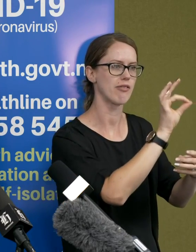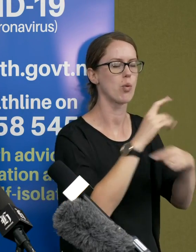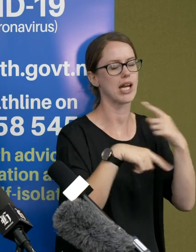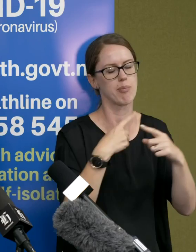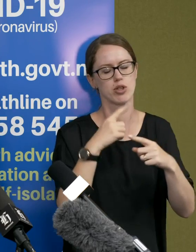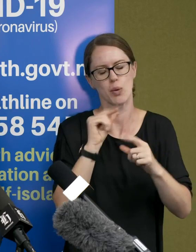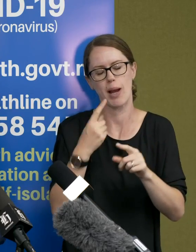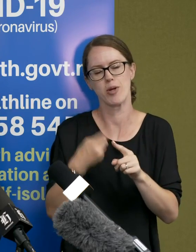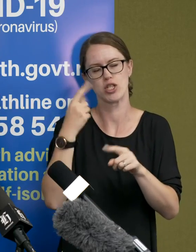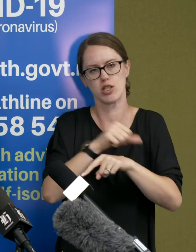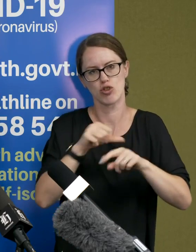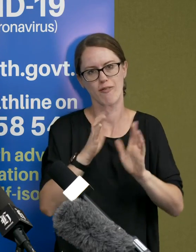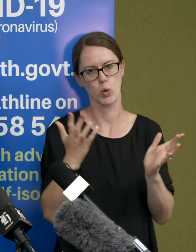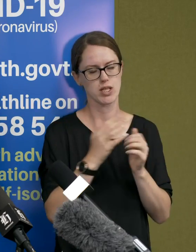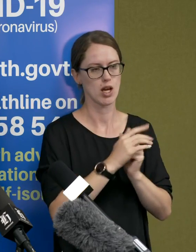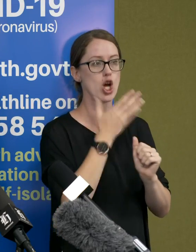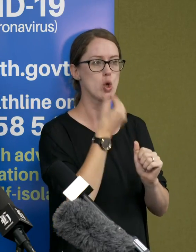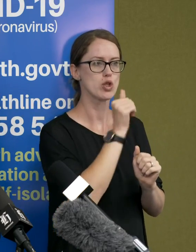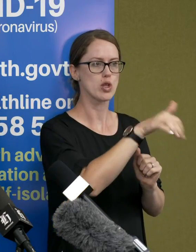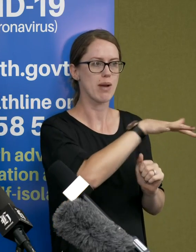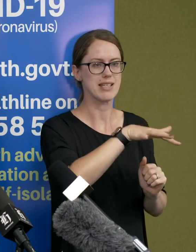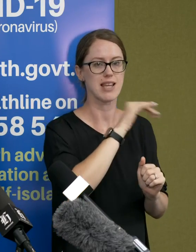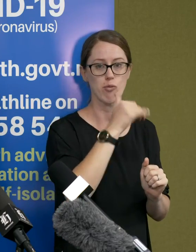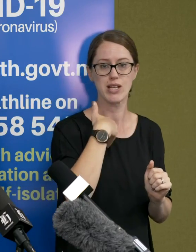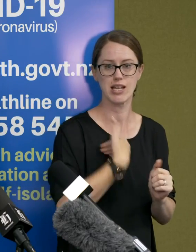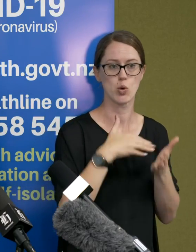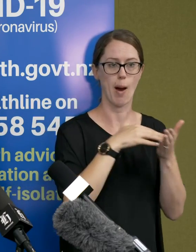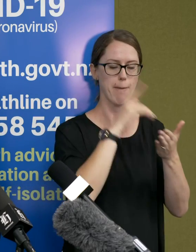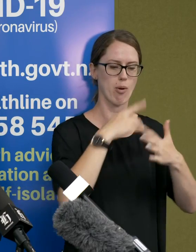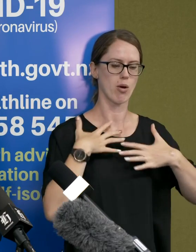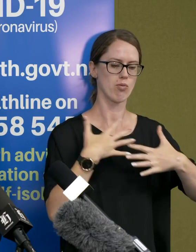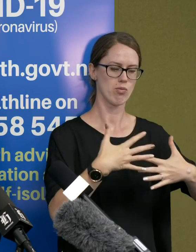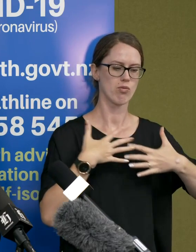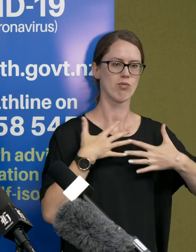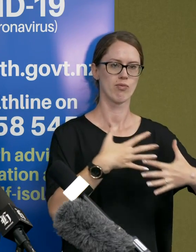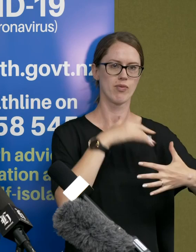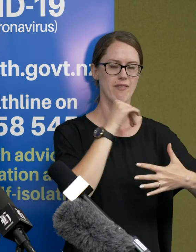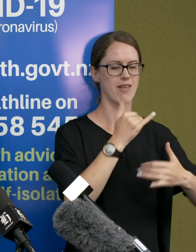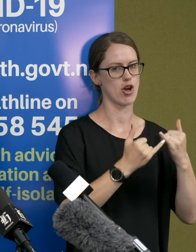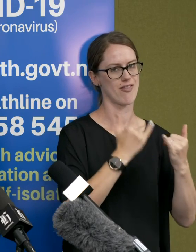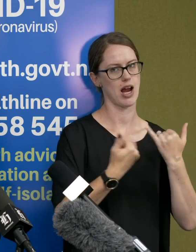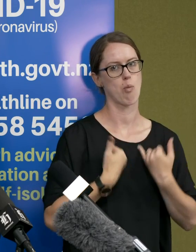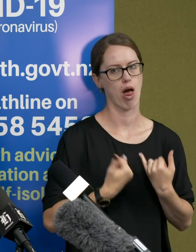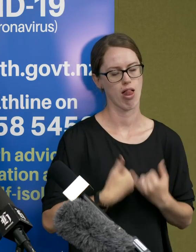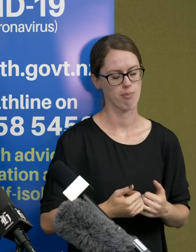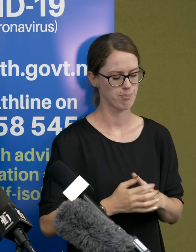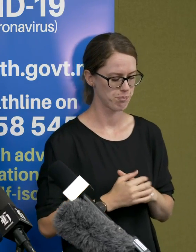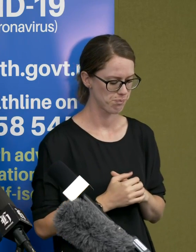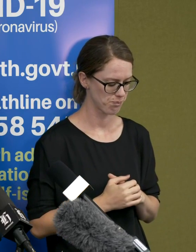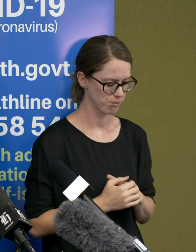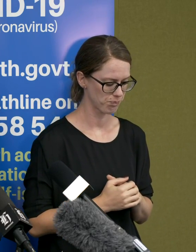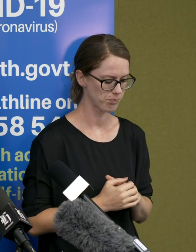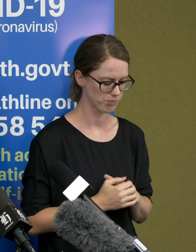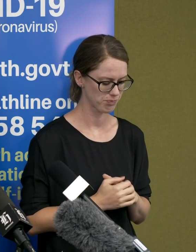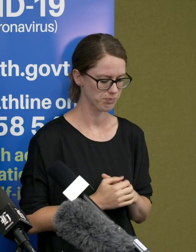doing acute surgery and use those places and those machines to ventilate people who may be critically unwell. One